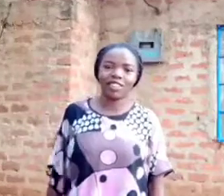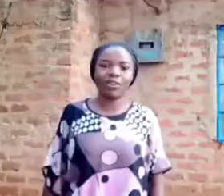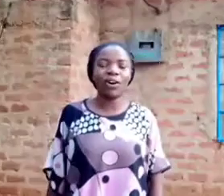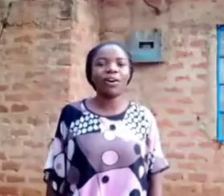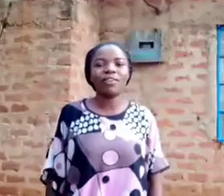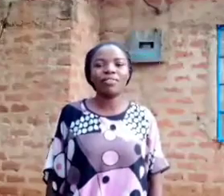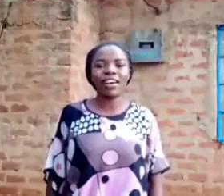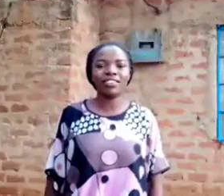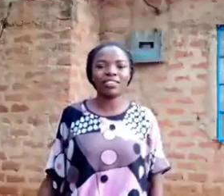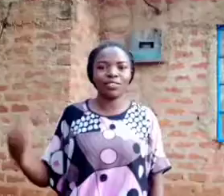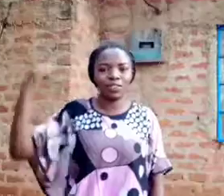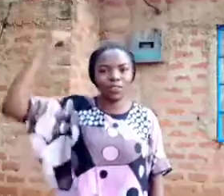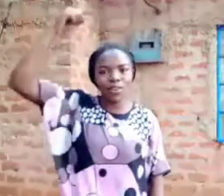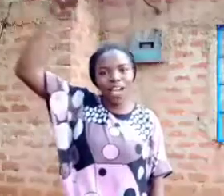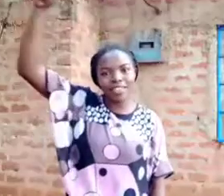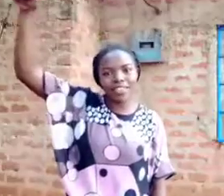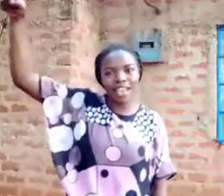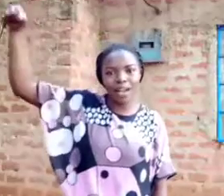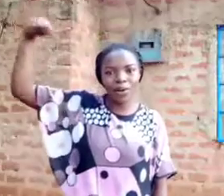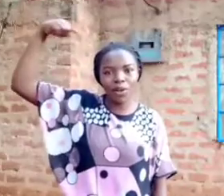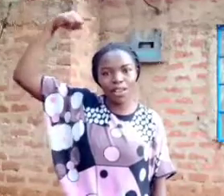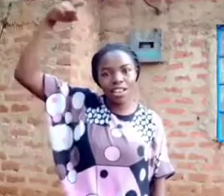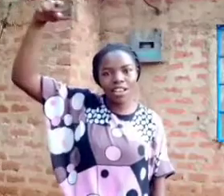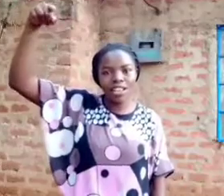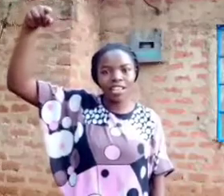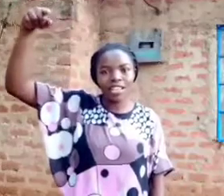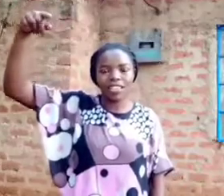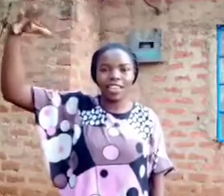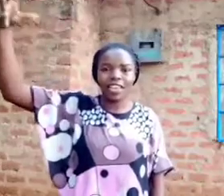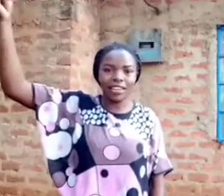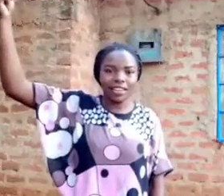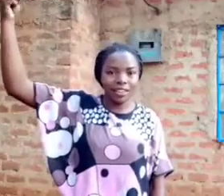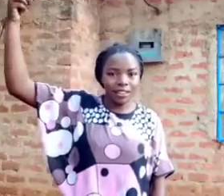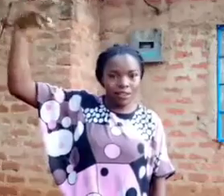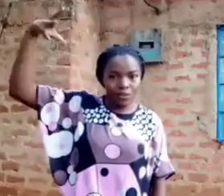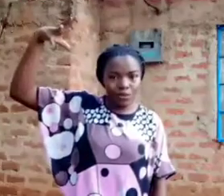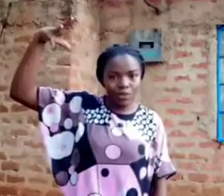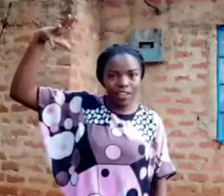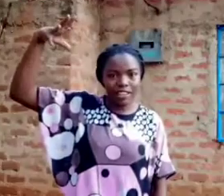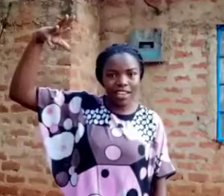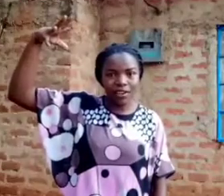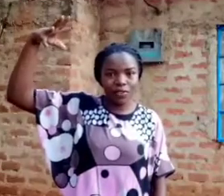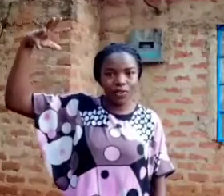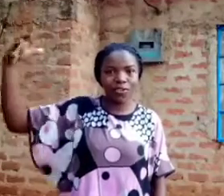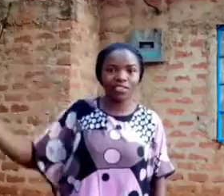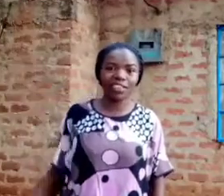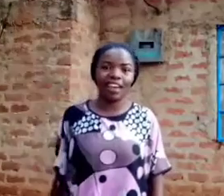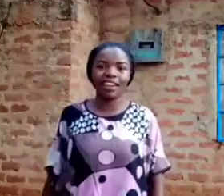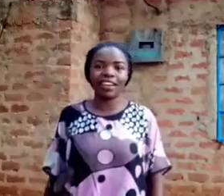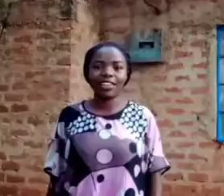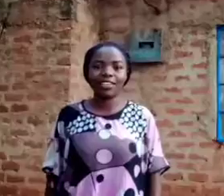so first you draw a circle, then do the first sign for sun.